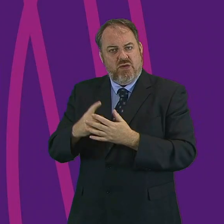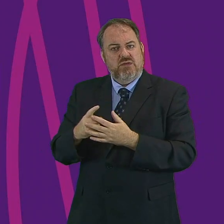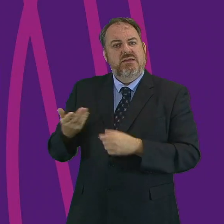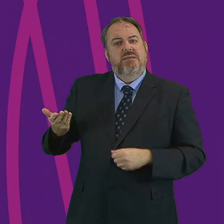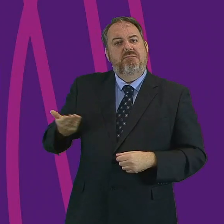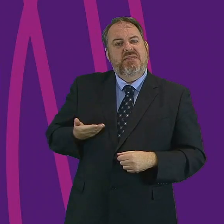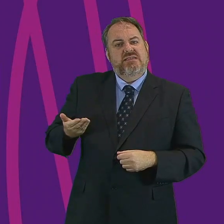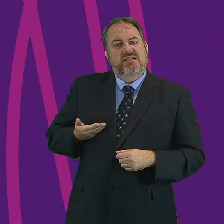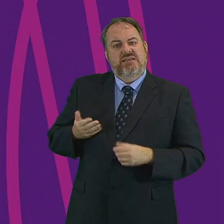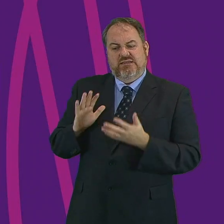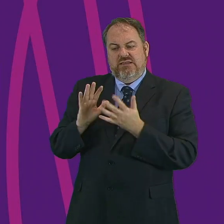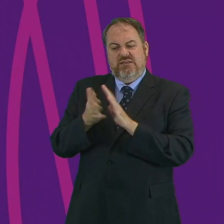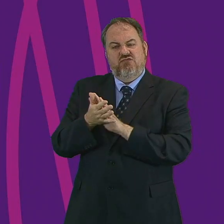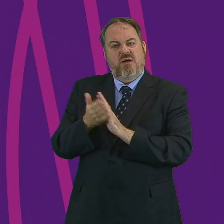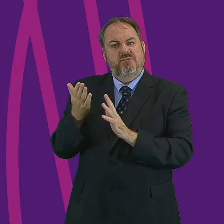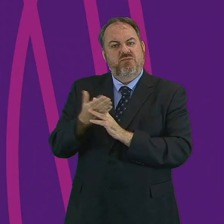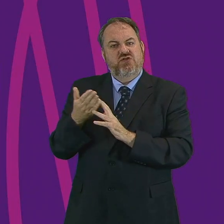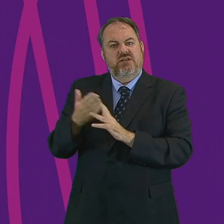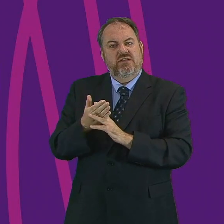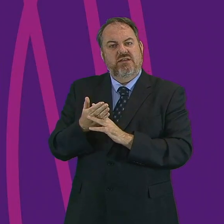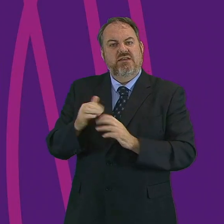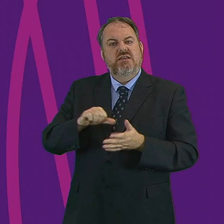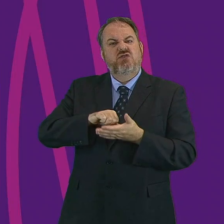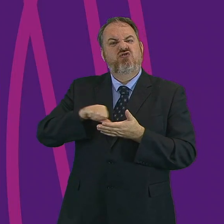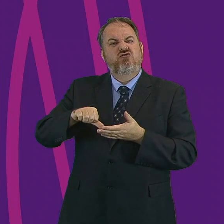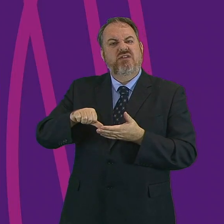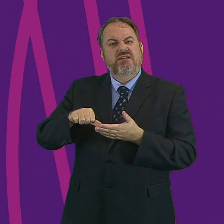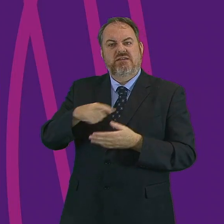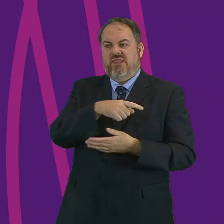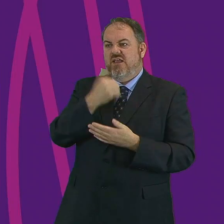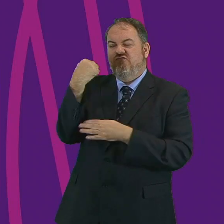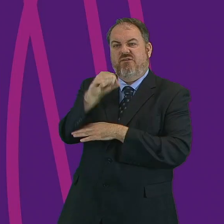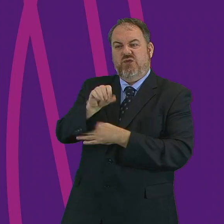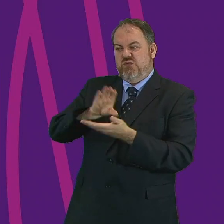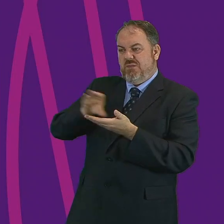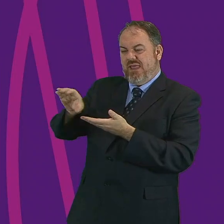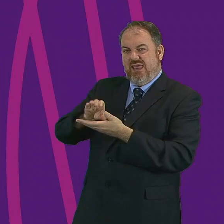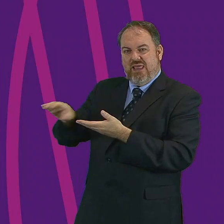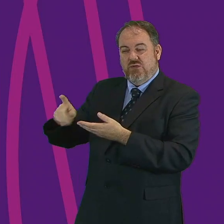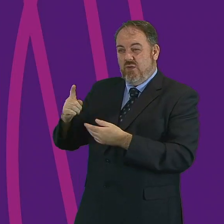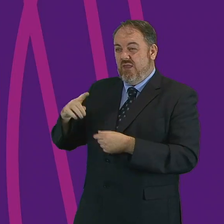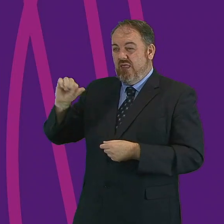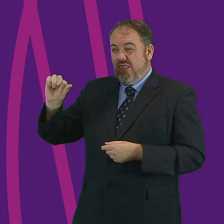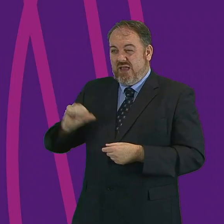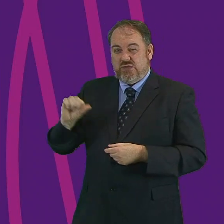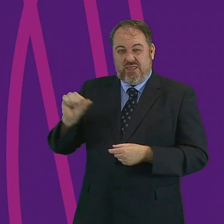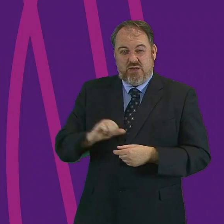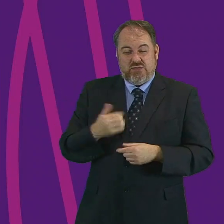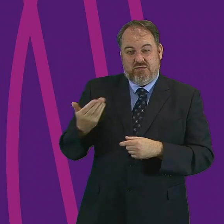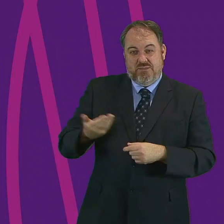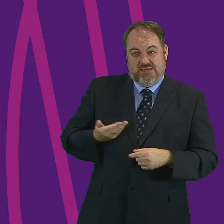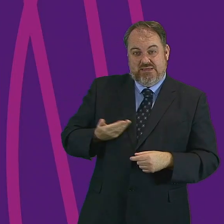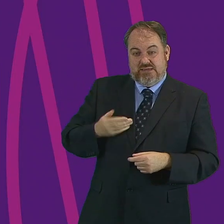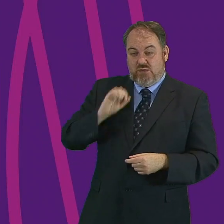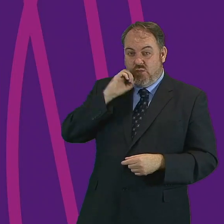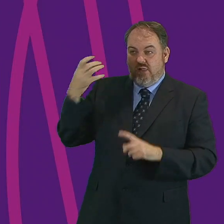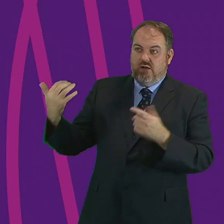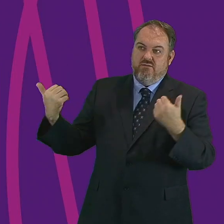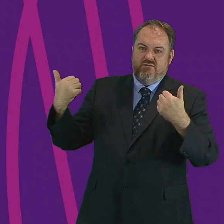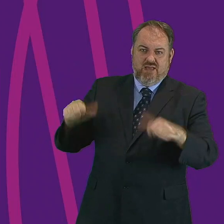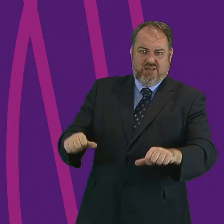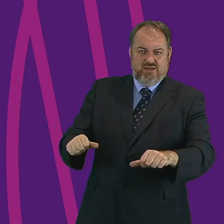the union supporting First Minister of Wales, who has exactly the same opinion of the Internal Market Bill. The only way in future,